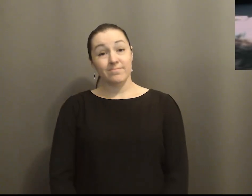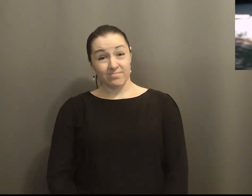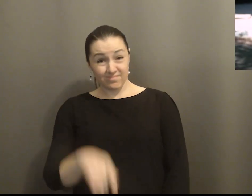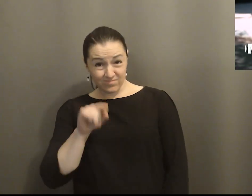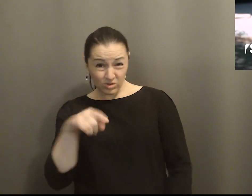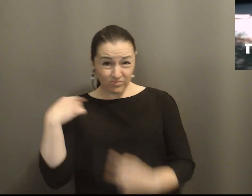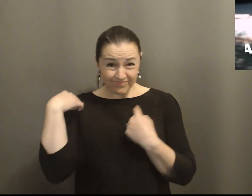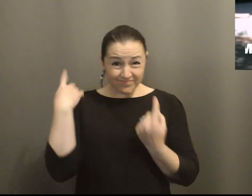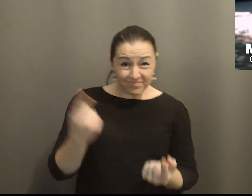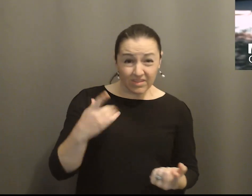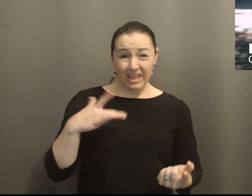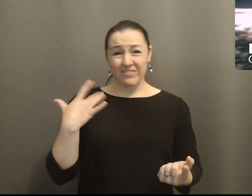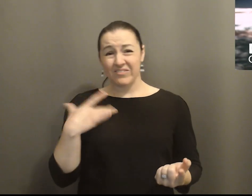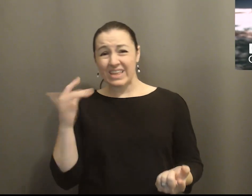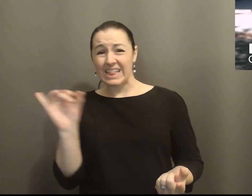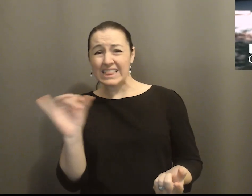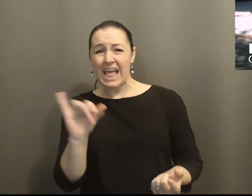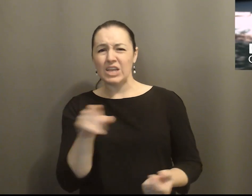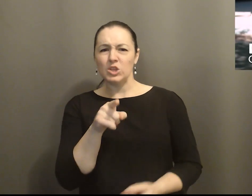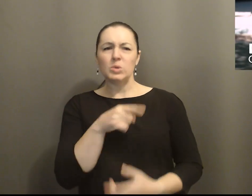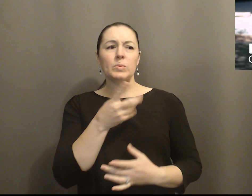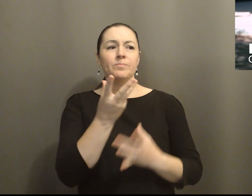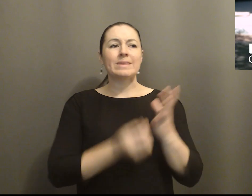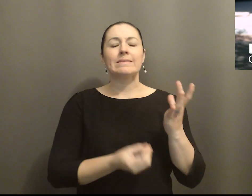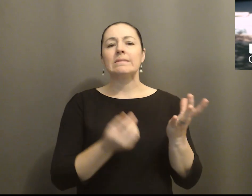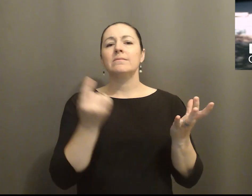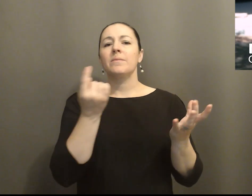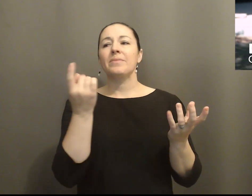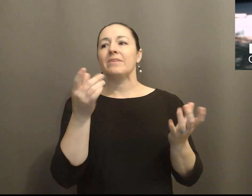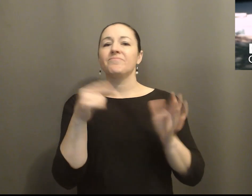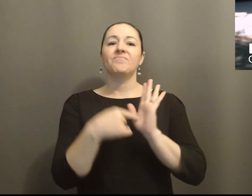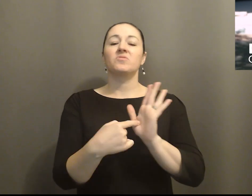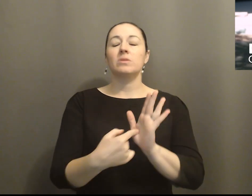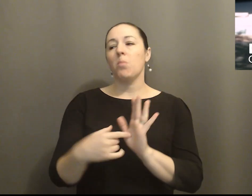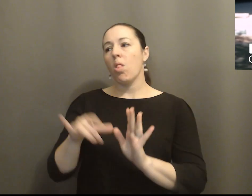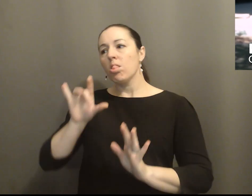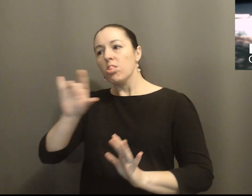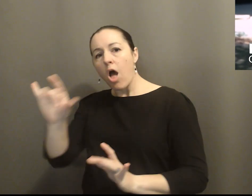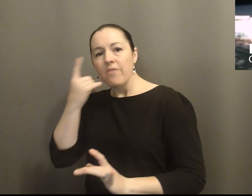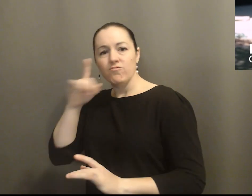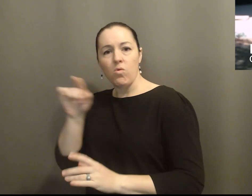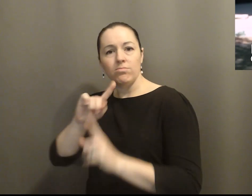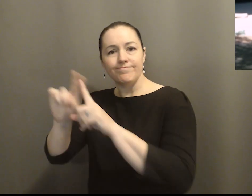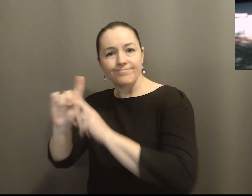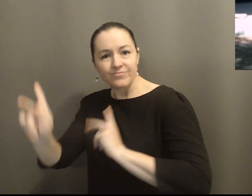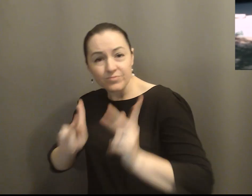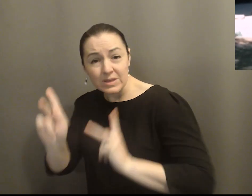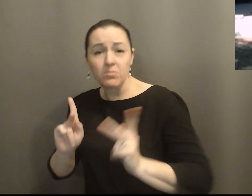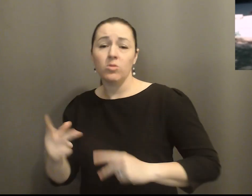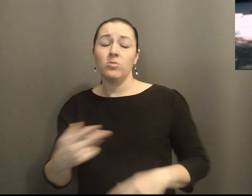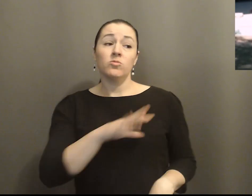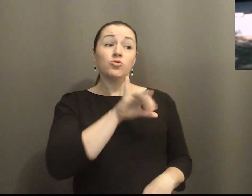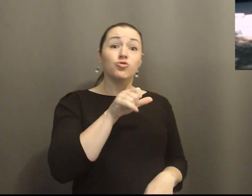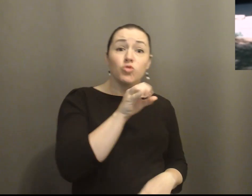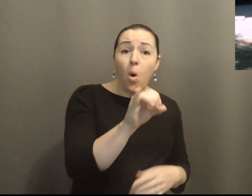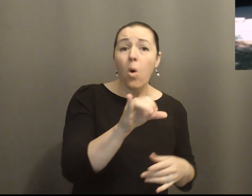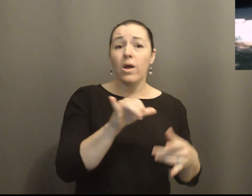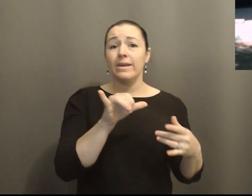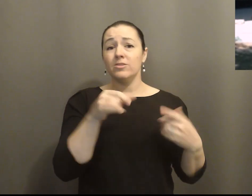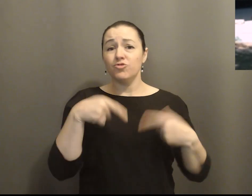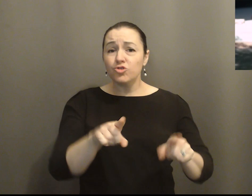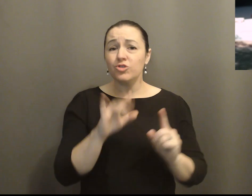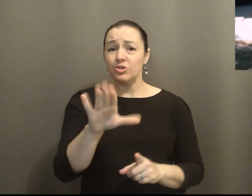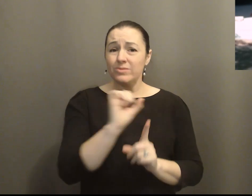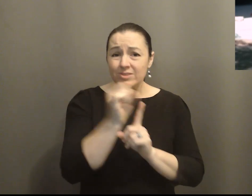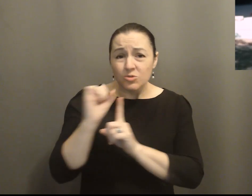Do you ever feel like you're missing in your life love for others? Maybe joy in your circumstances, maybe some peace or patience